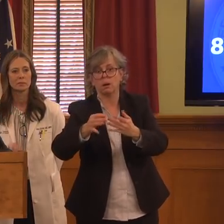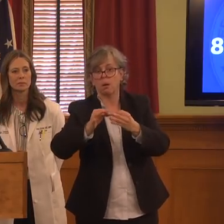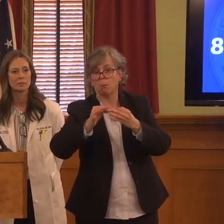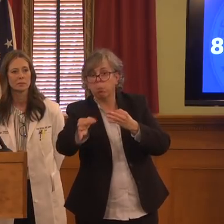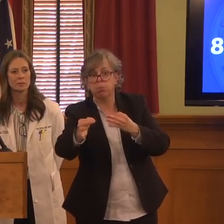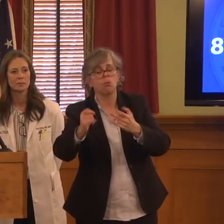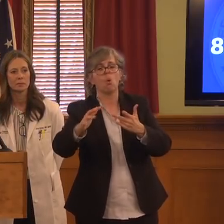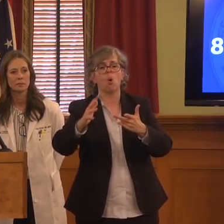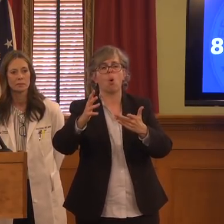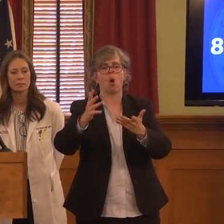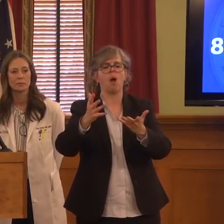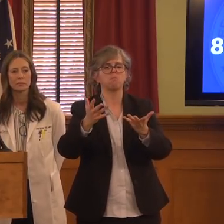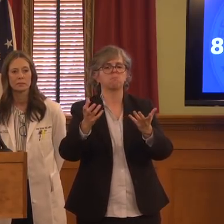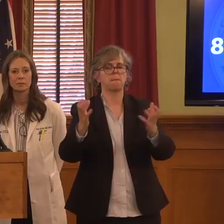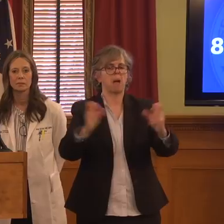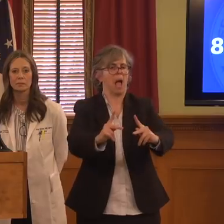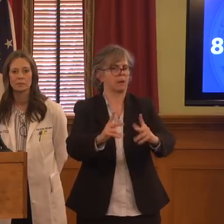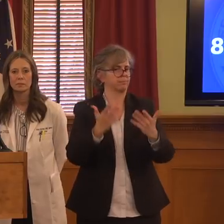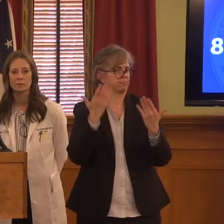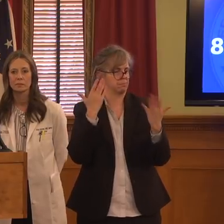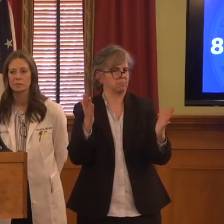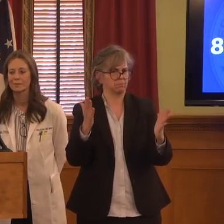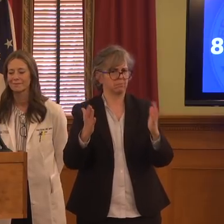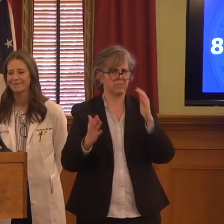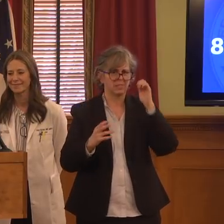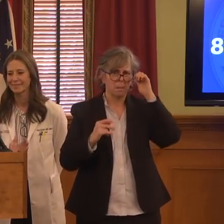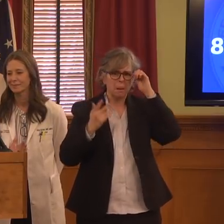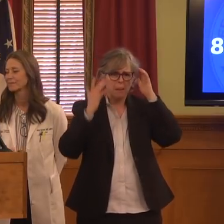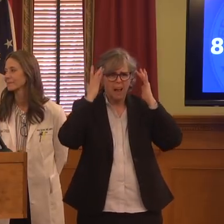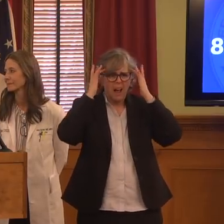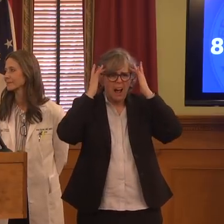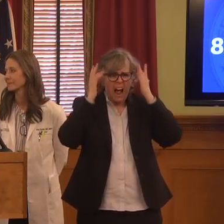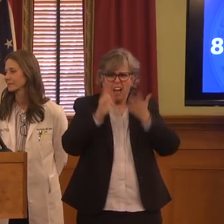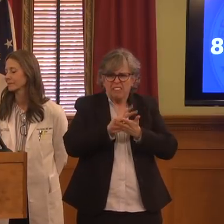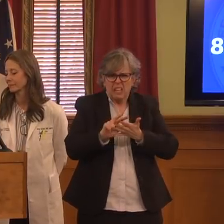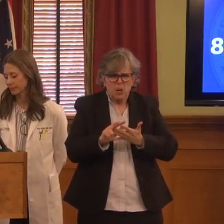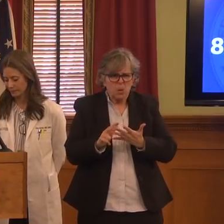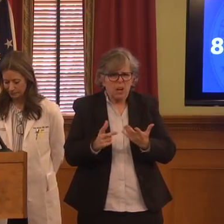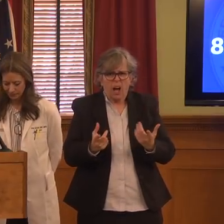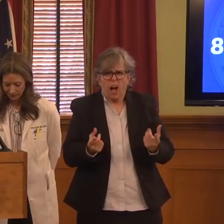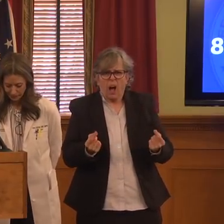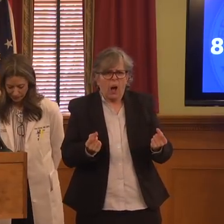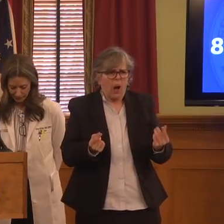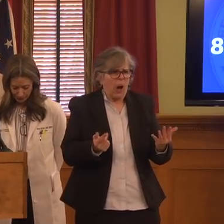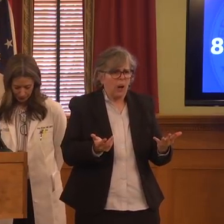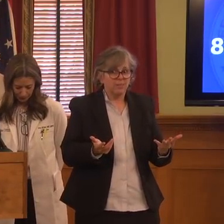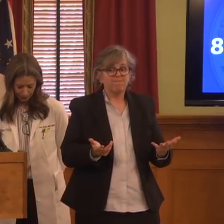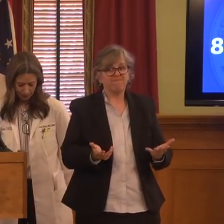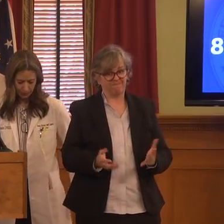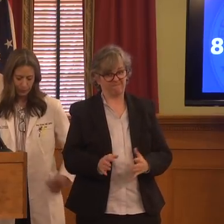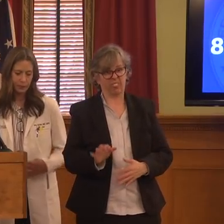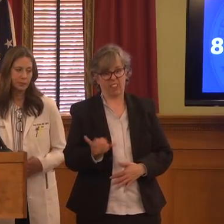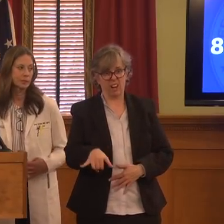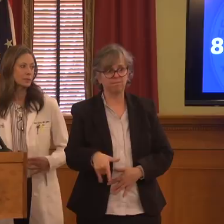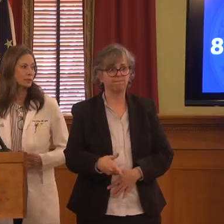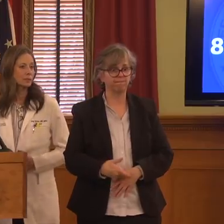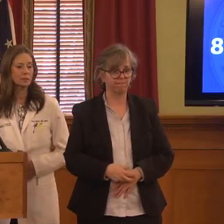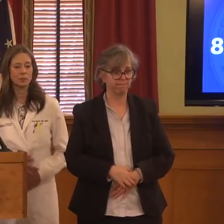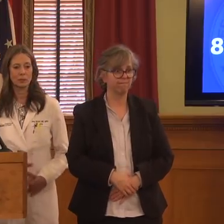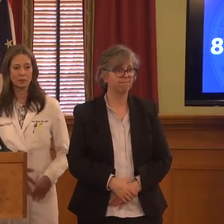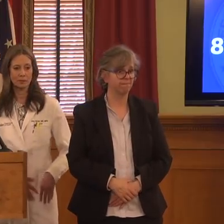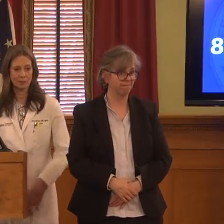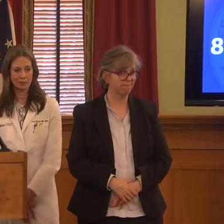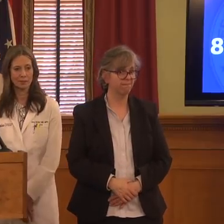but people can count on the next 3 weeks that kids will not be in school. Happy to take